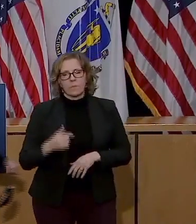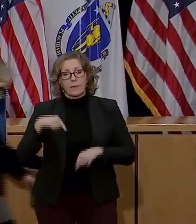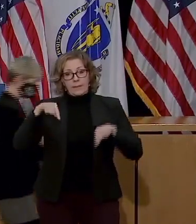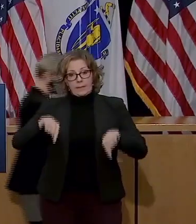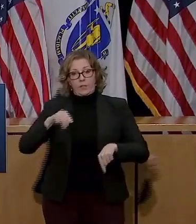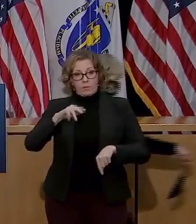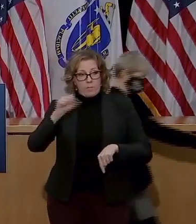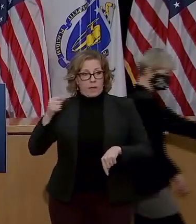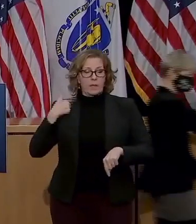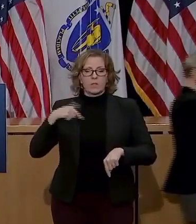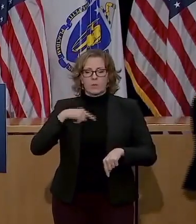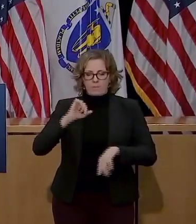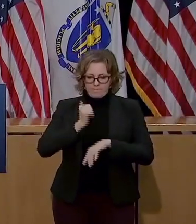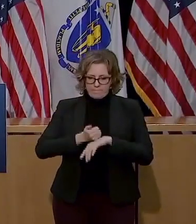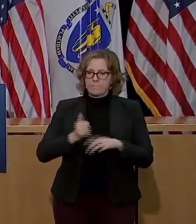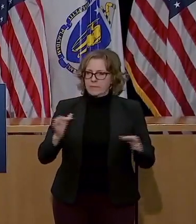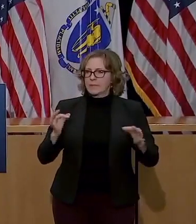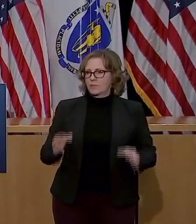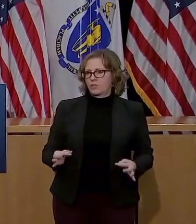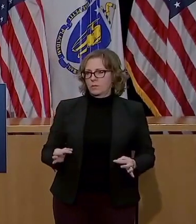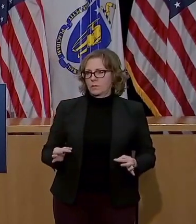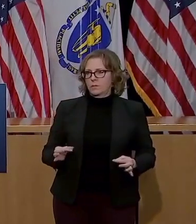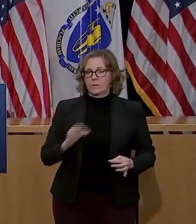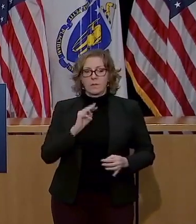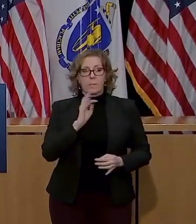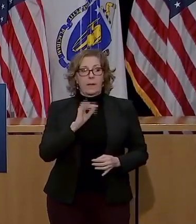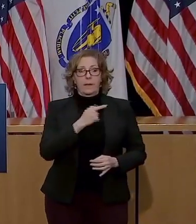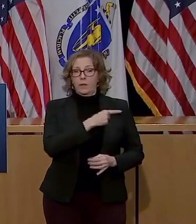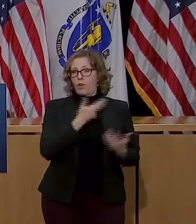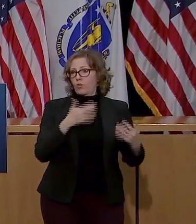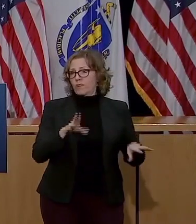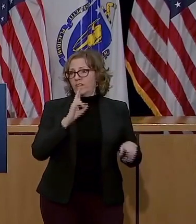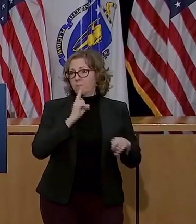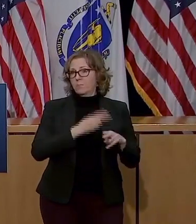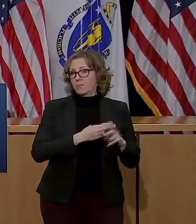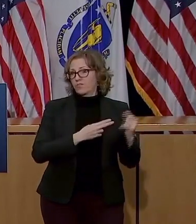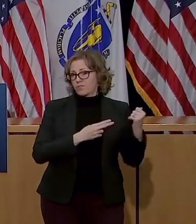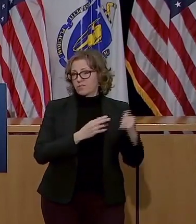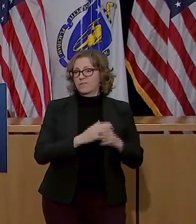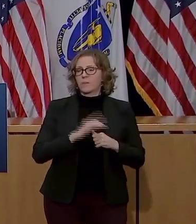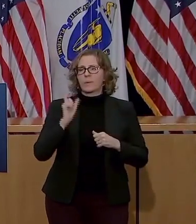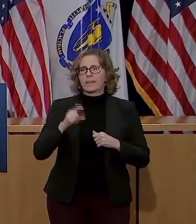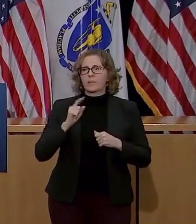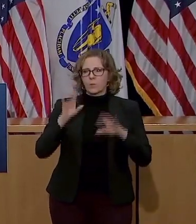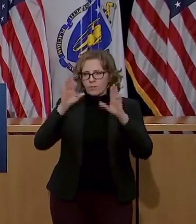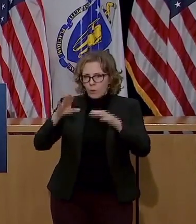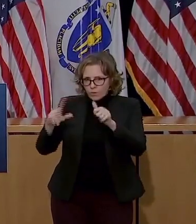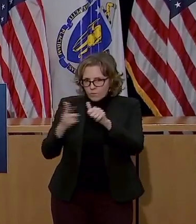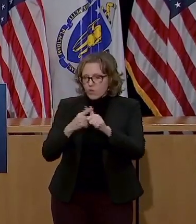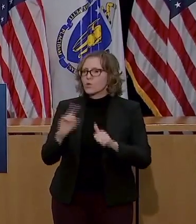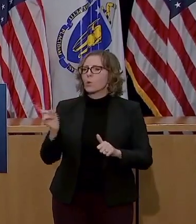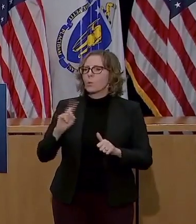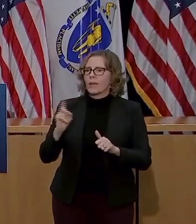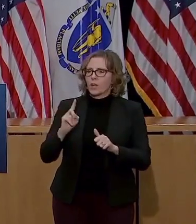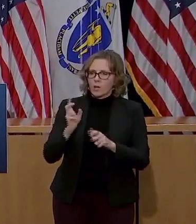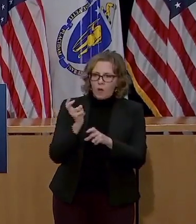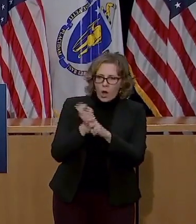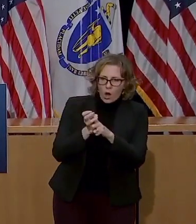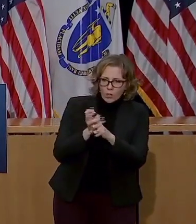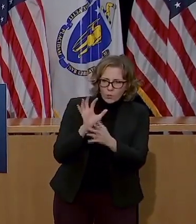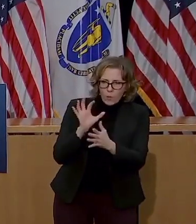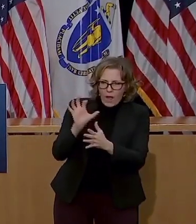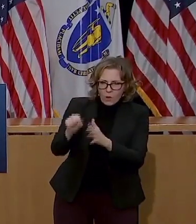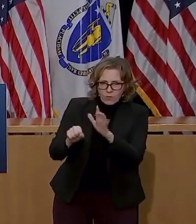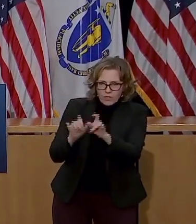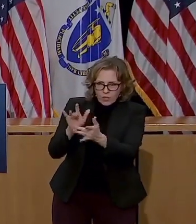think Michael spoke to this, to focus early on some hard-to-reach populations, which is different than what